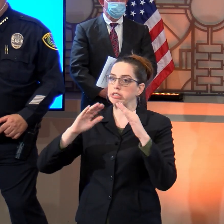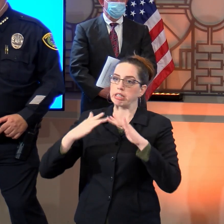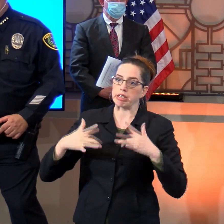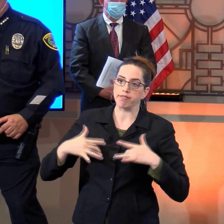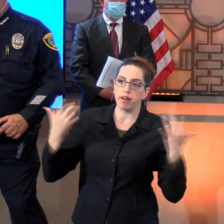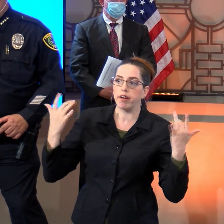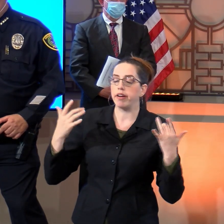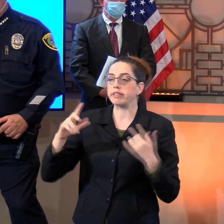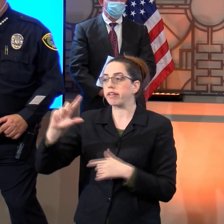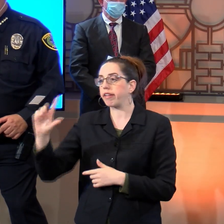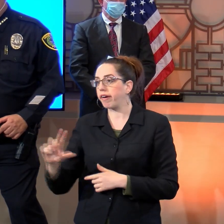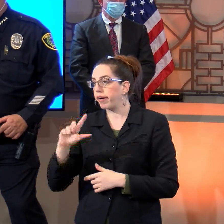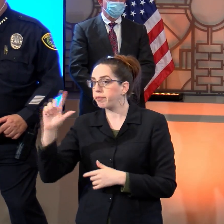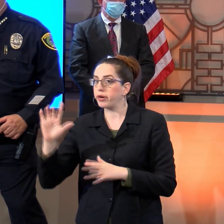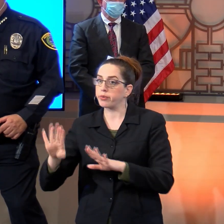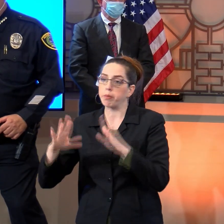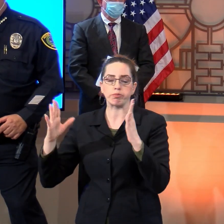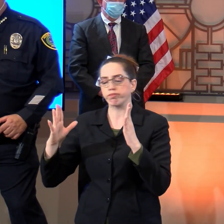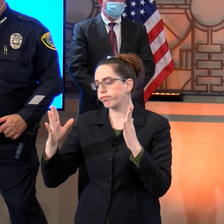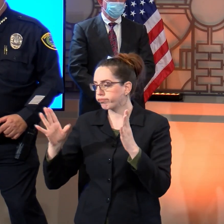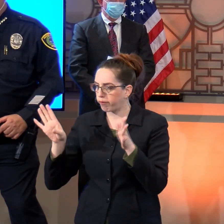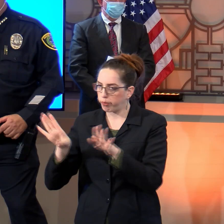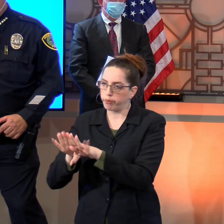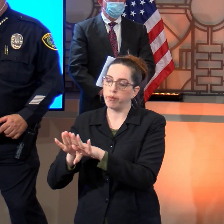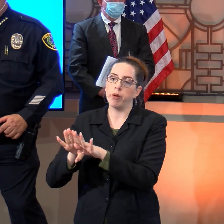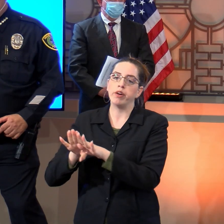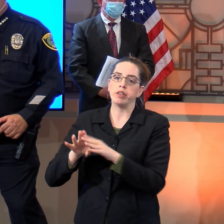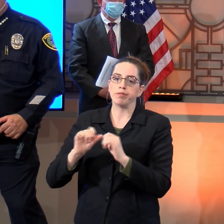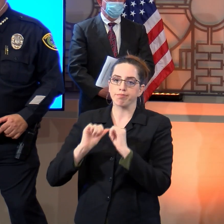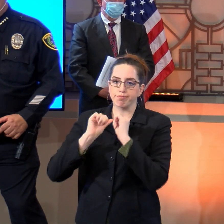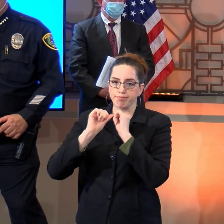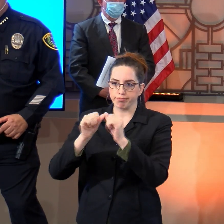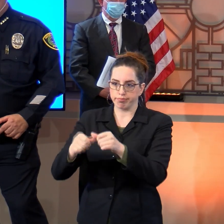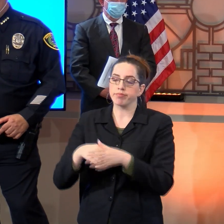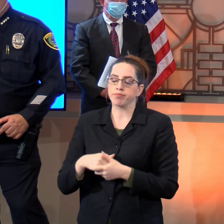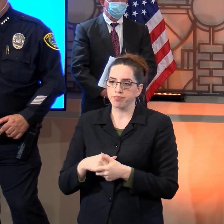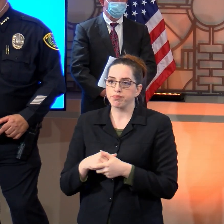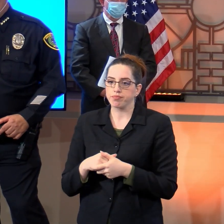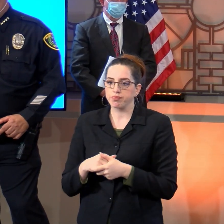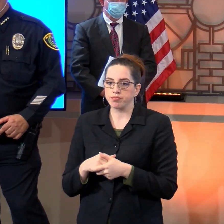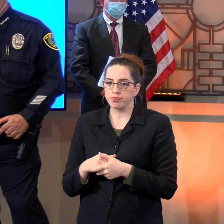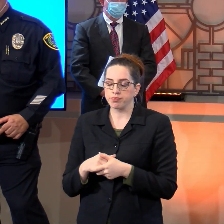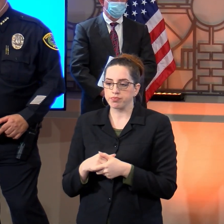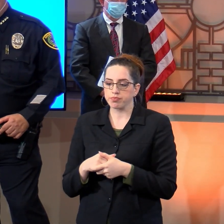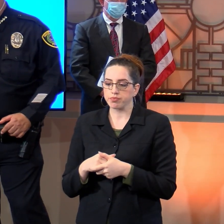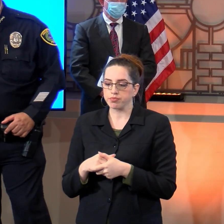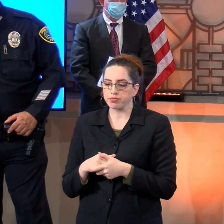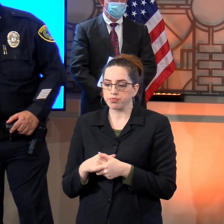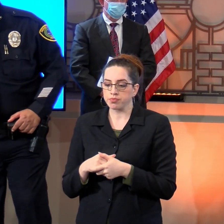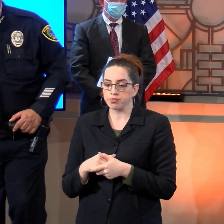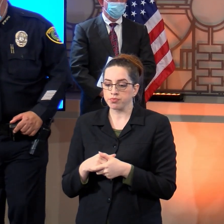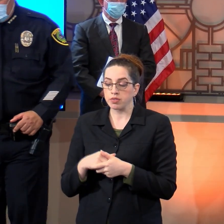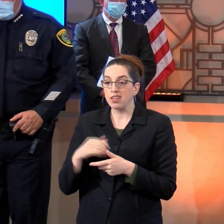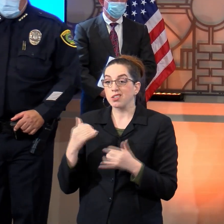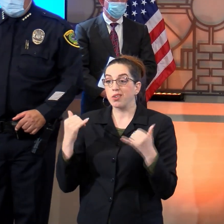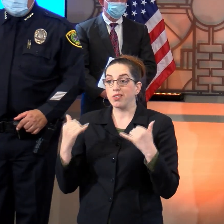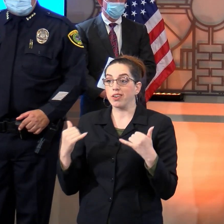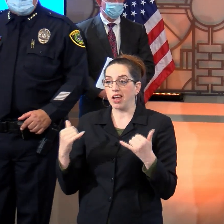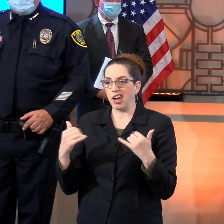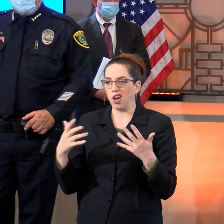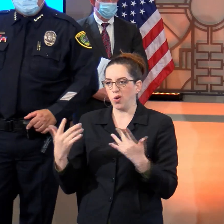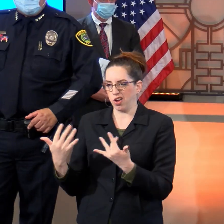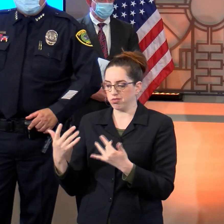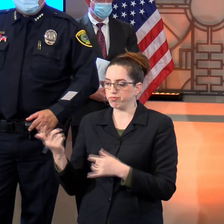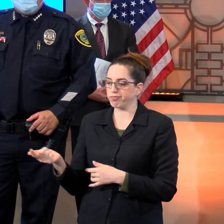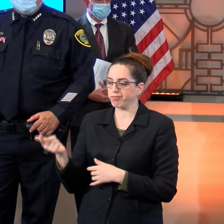permitted events. The libraries, again, will remain closed. In addition to municipal court will also remain closed. Now, at this point in time, let me stop